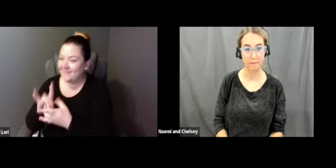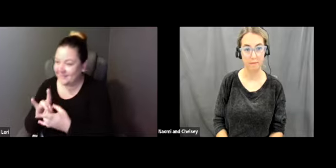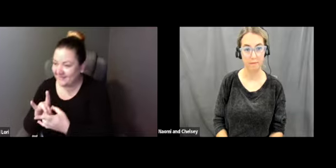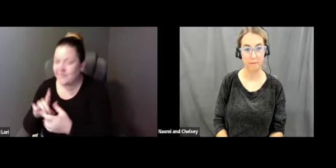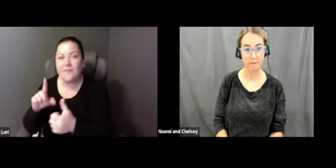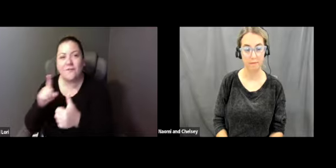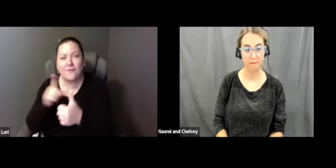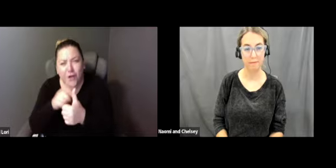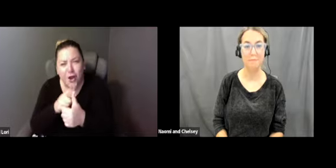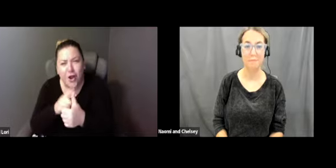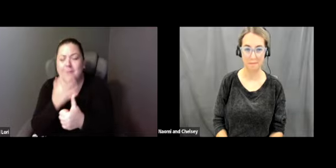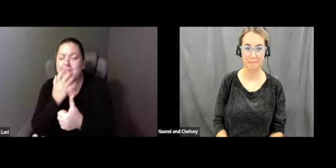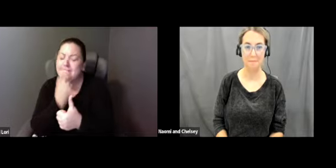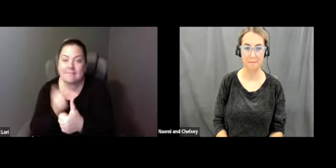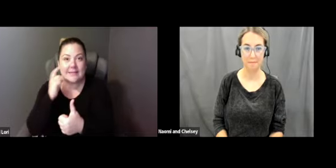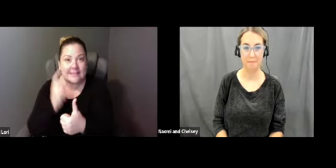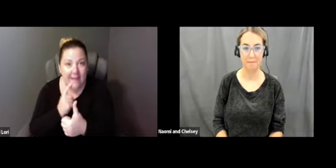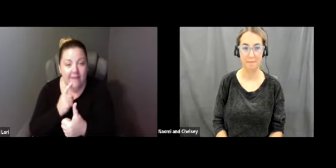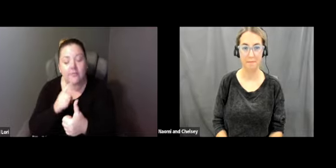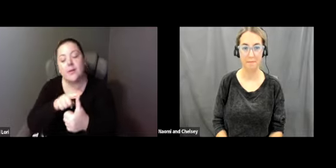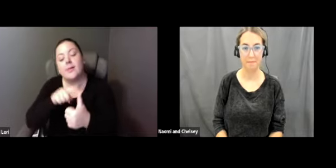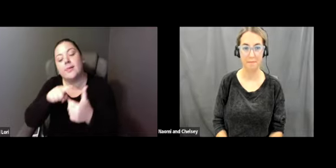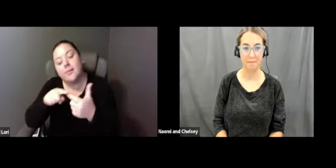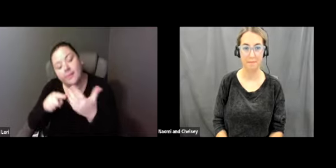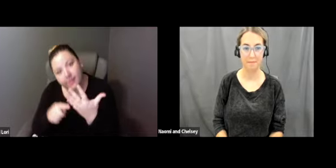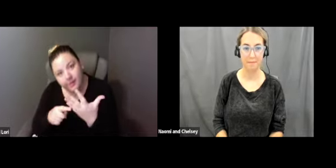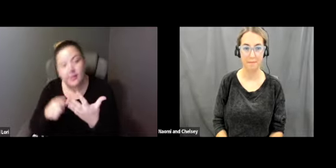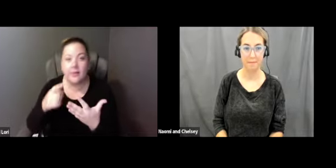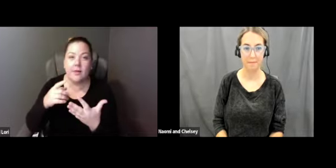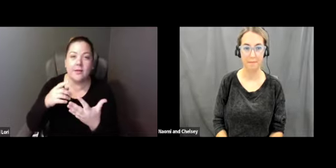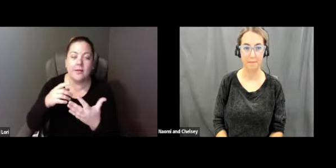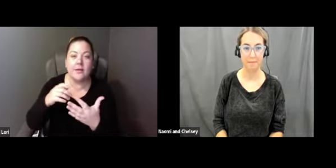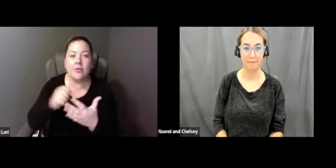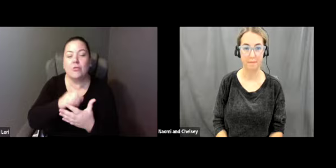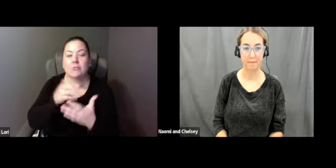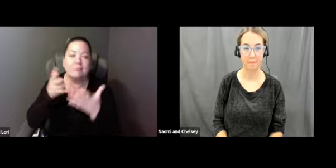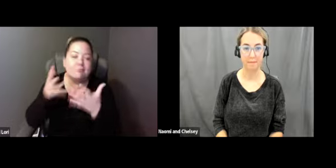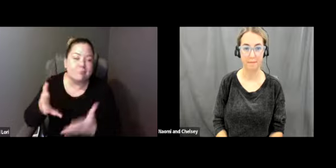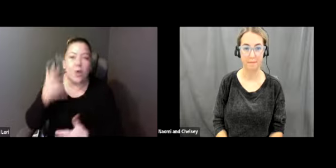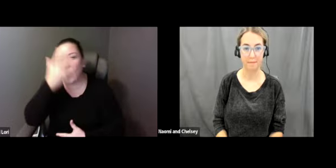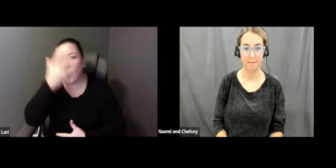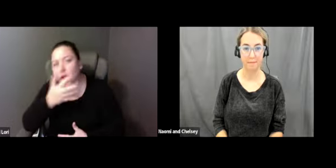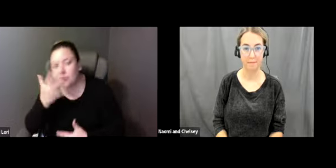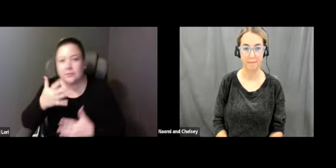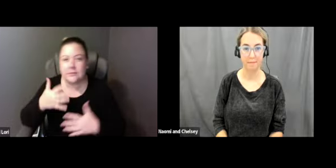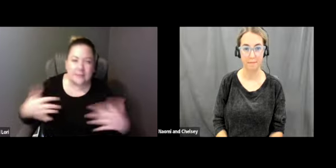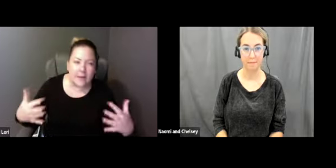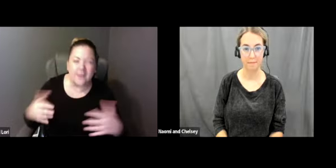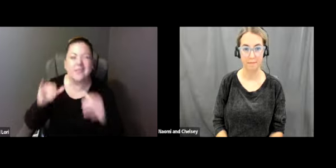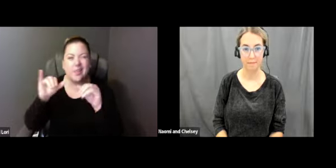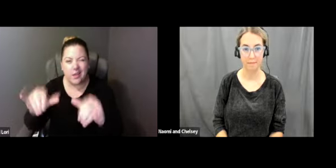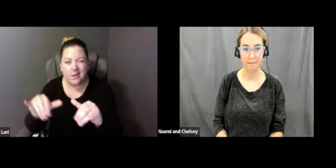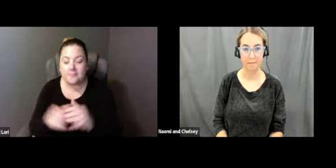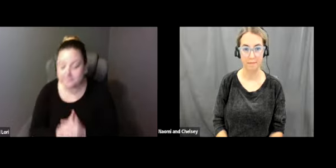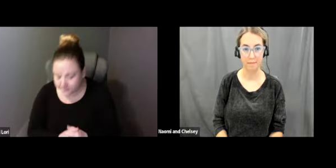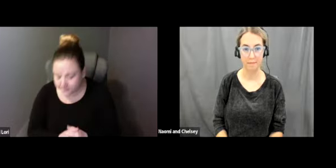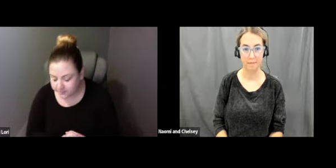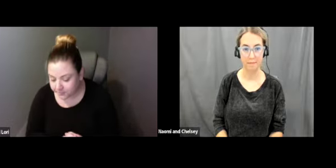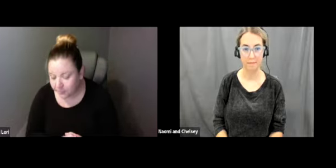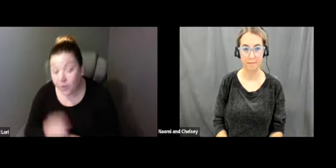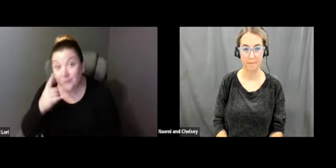after that. So there are different cultural standards when it comes to everything, including beauty standards or size standards.